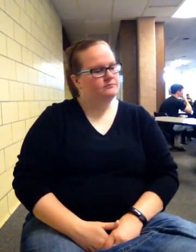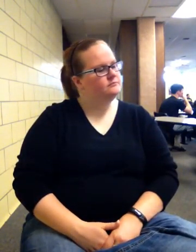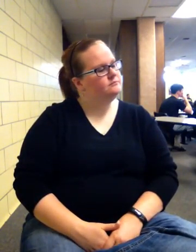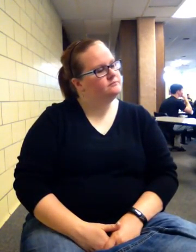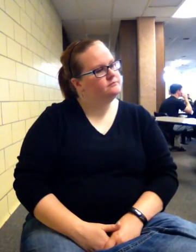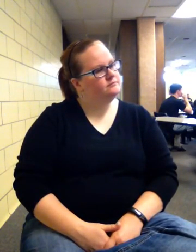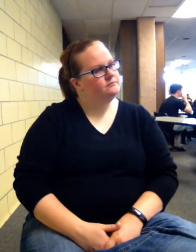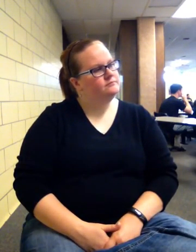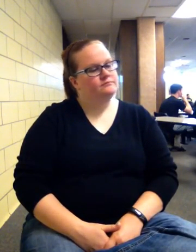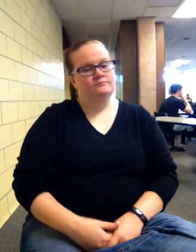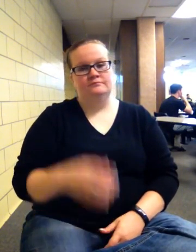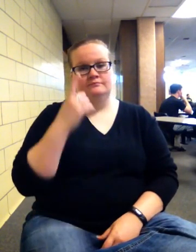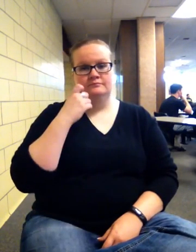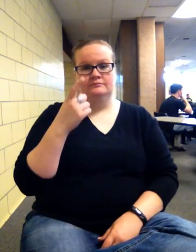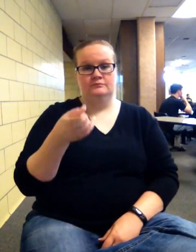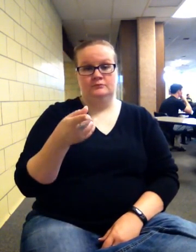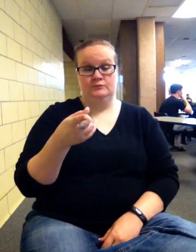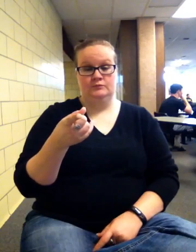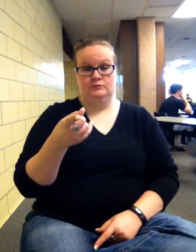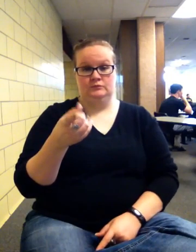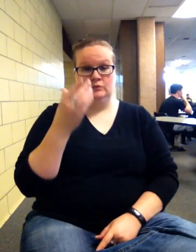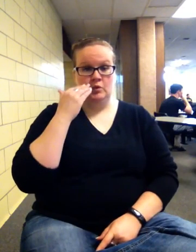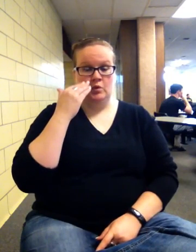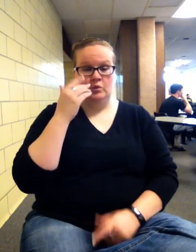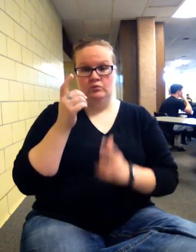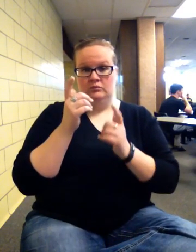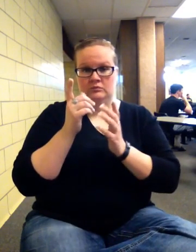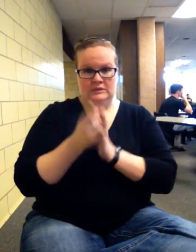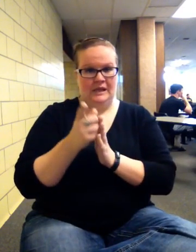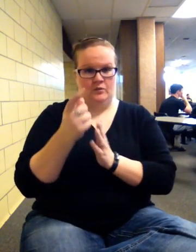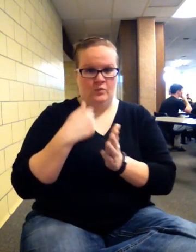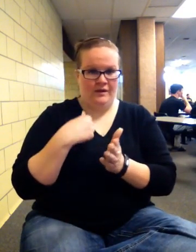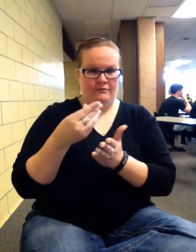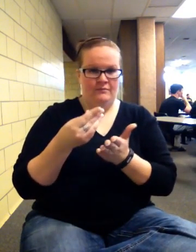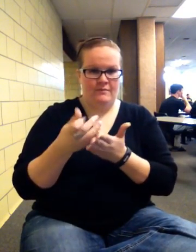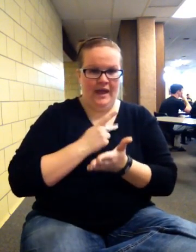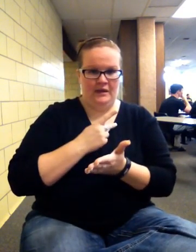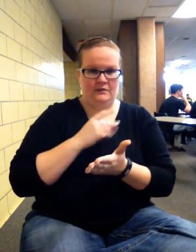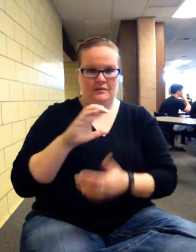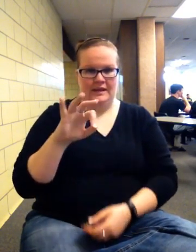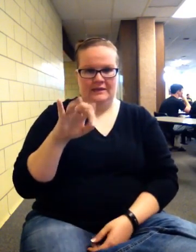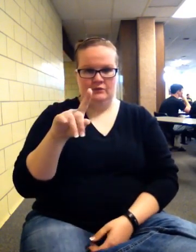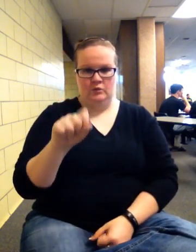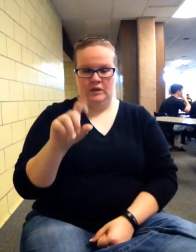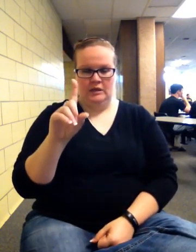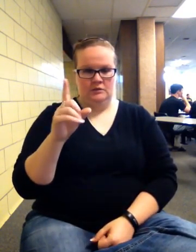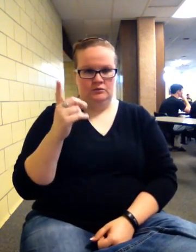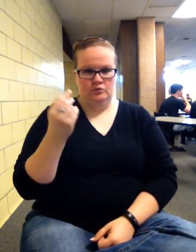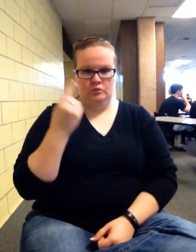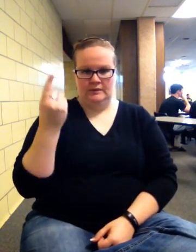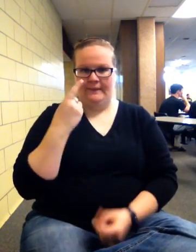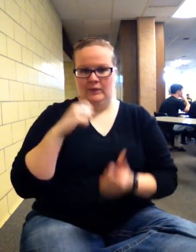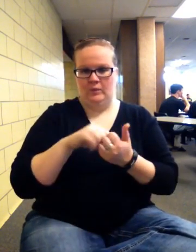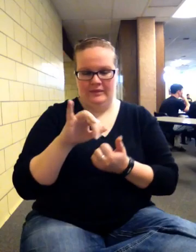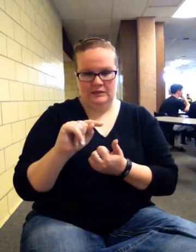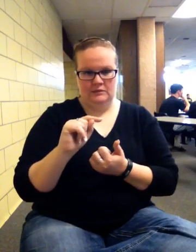Because you're going to deem as soon as you get that cash flow back, you can do something with it. Whether it's pay dividends or reinvesting your company,